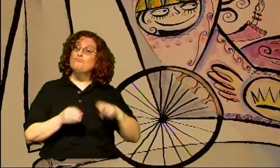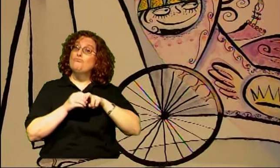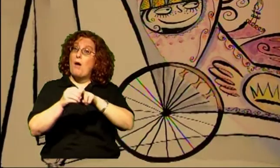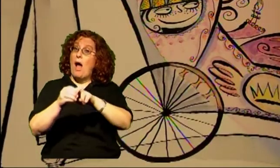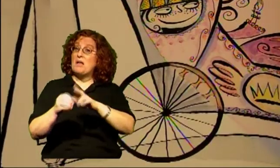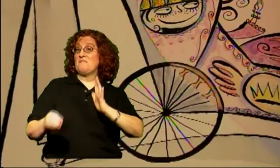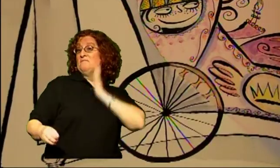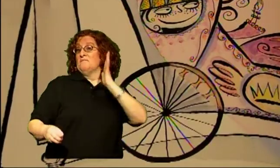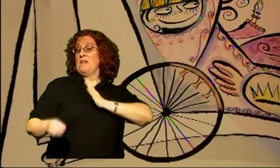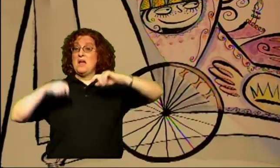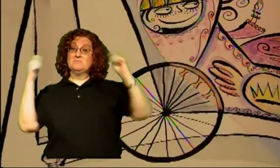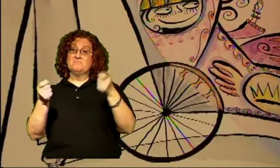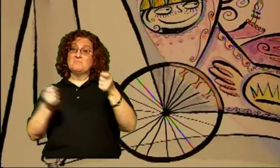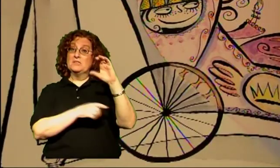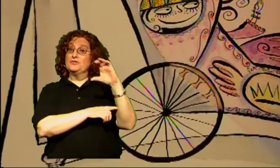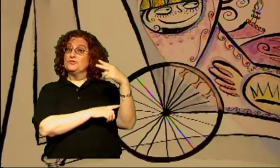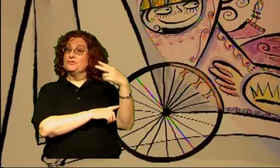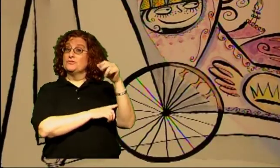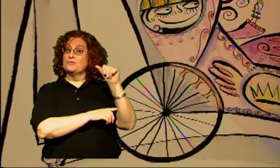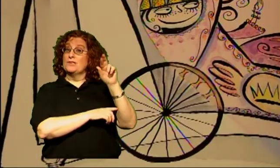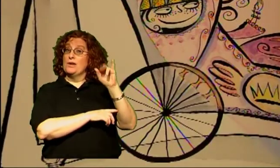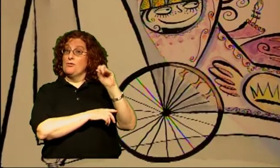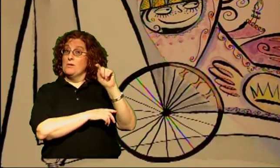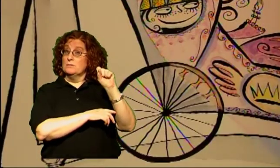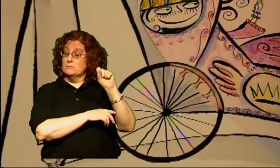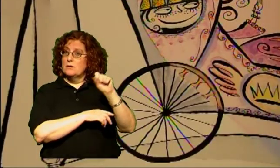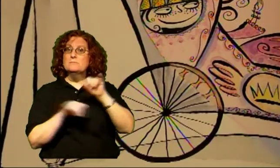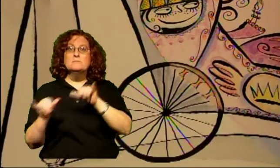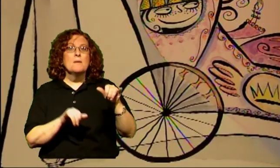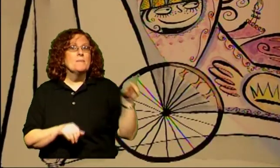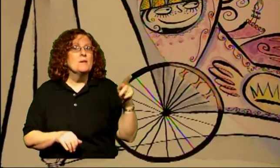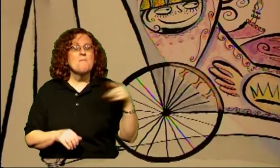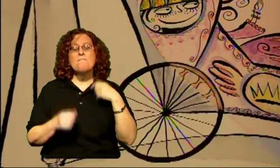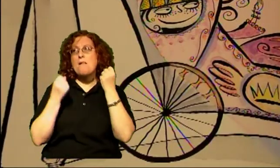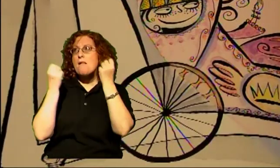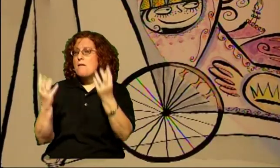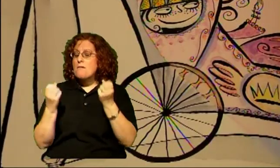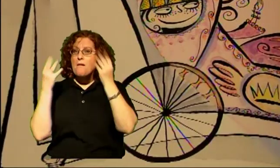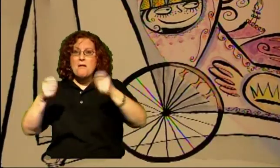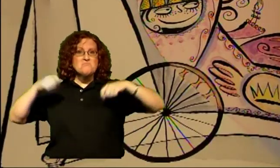of chariots. Princesses were famous. Penelope was famous.